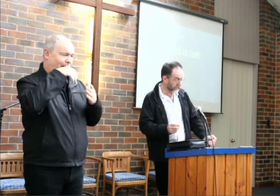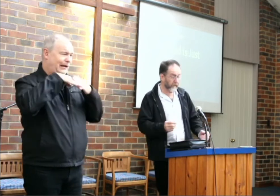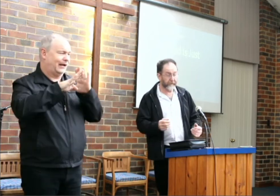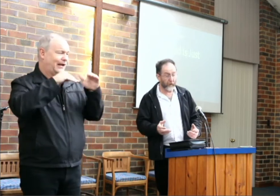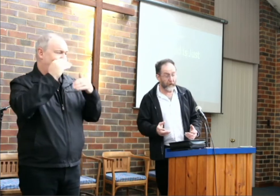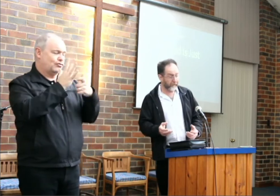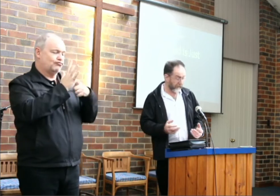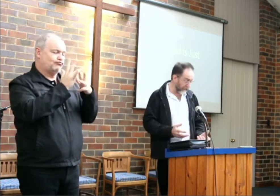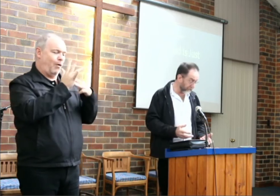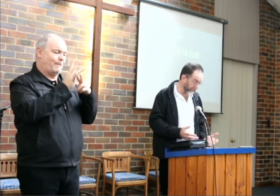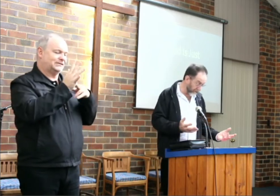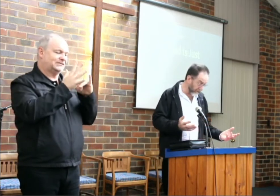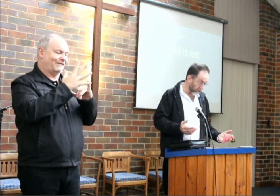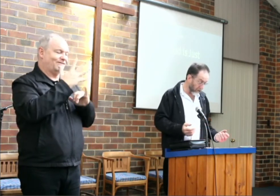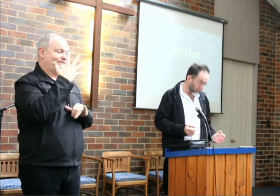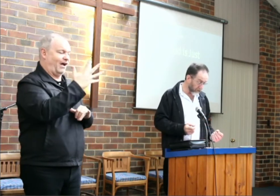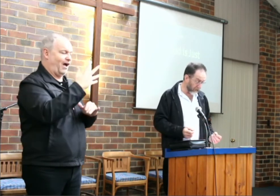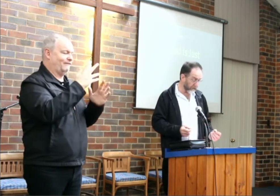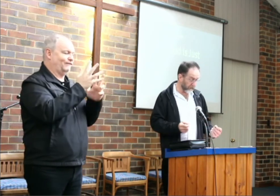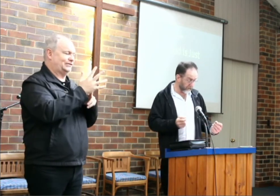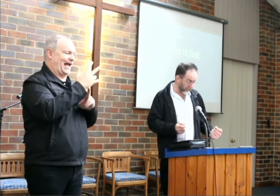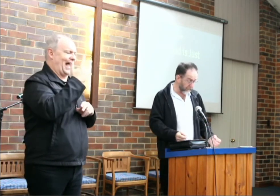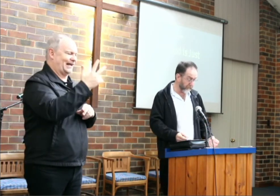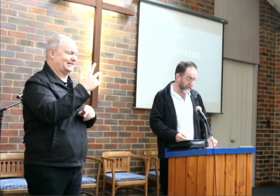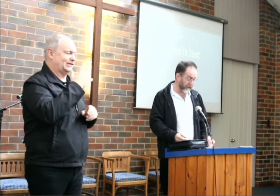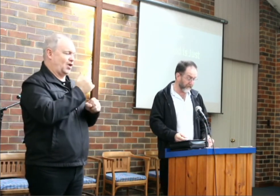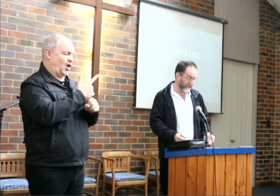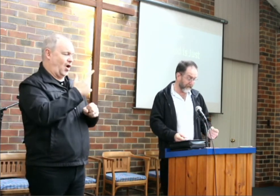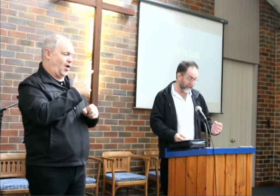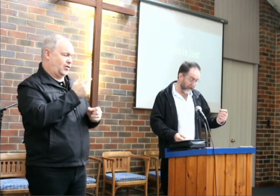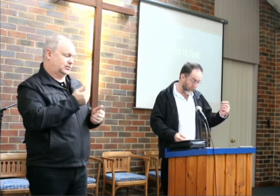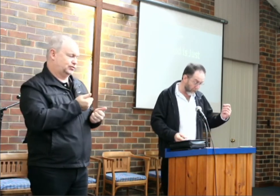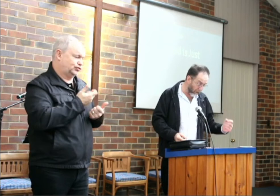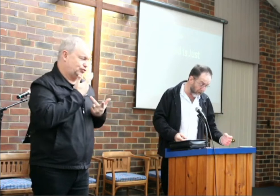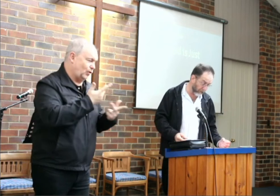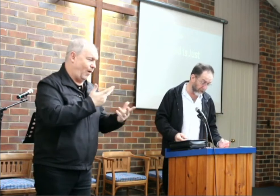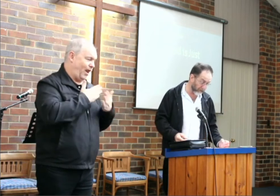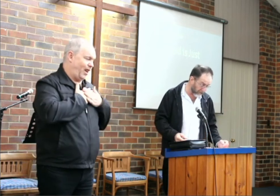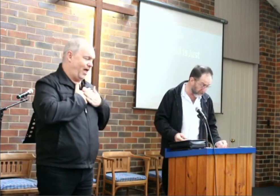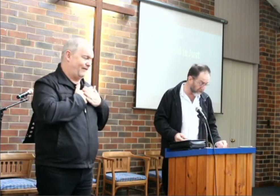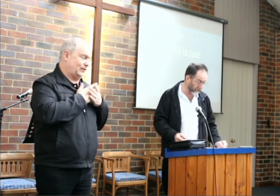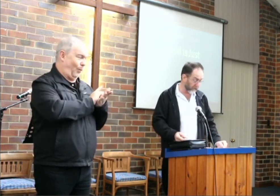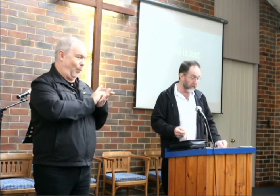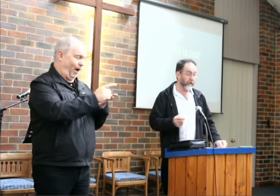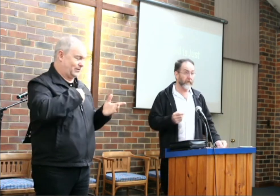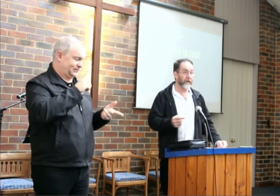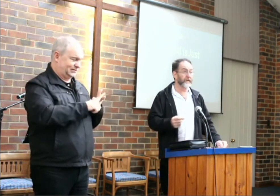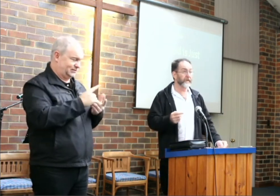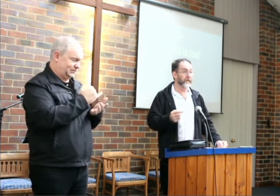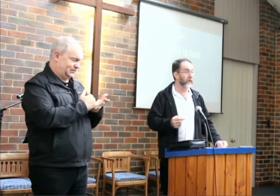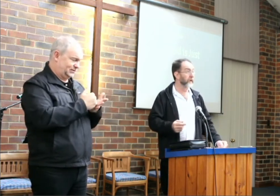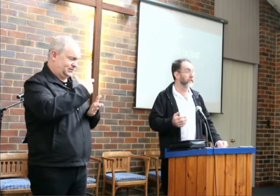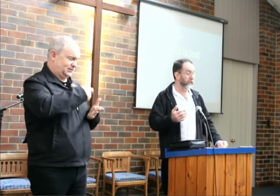Romans 5:8 says, God shows his love for us in that while we were still sinners,